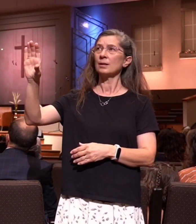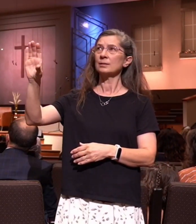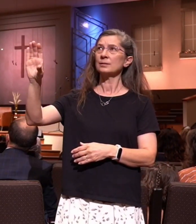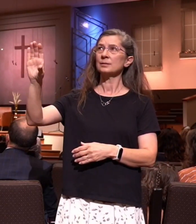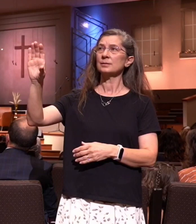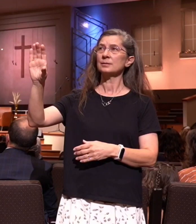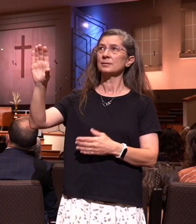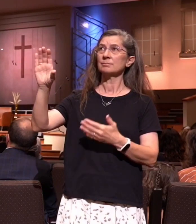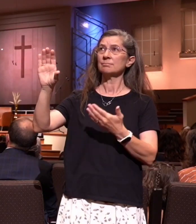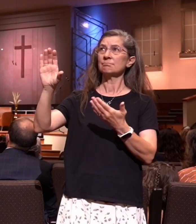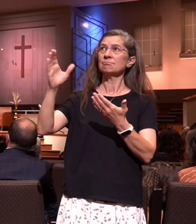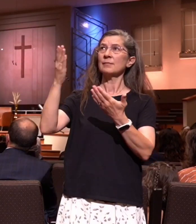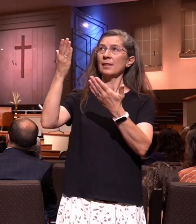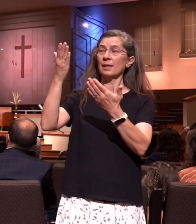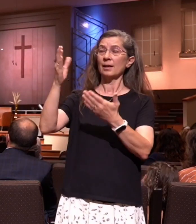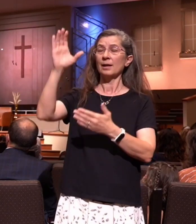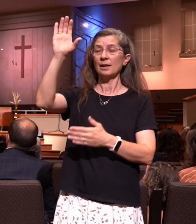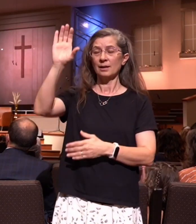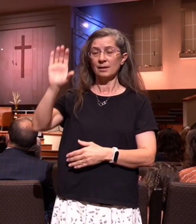cross, the